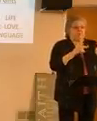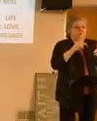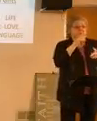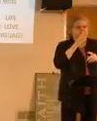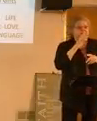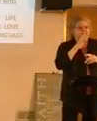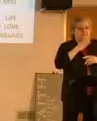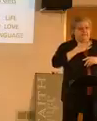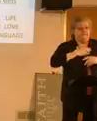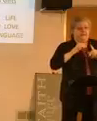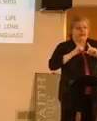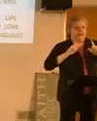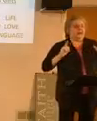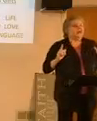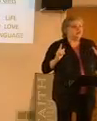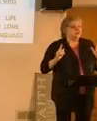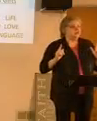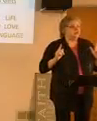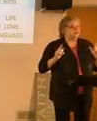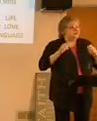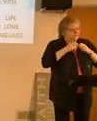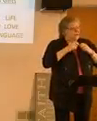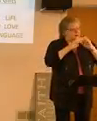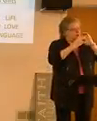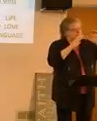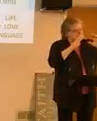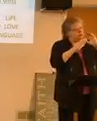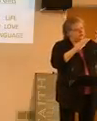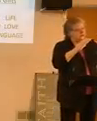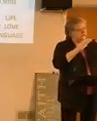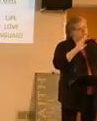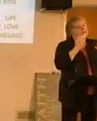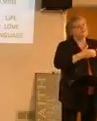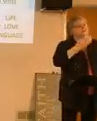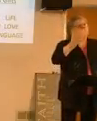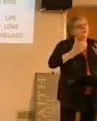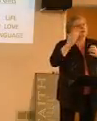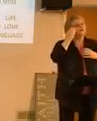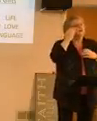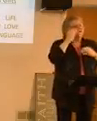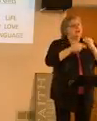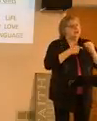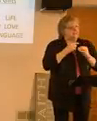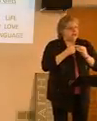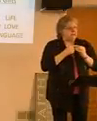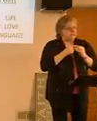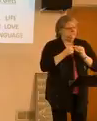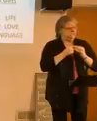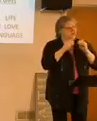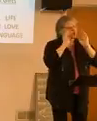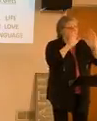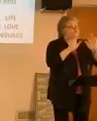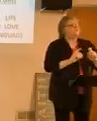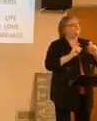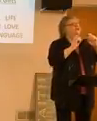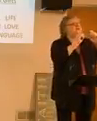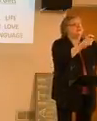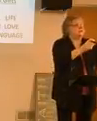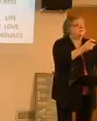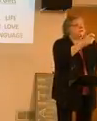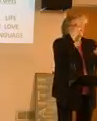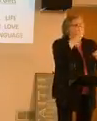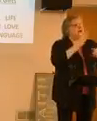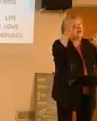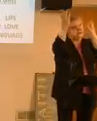speak our language. And so we want to consider the wonderful gift that God